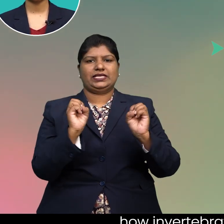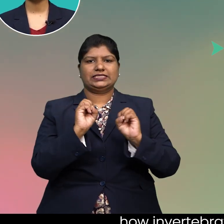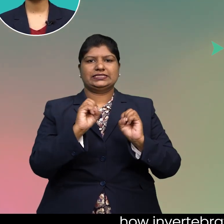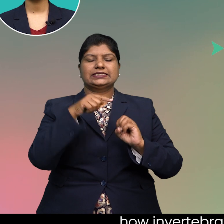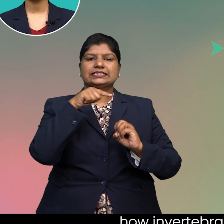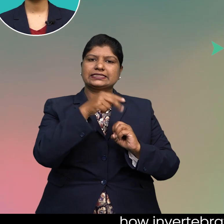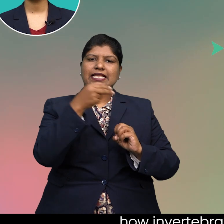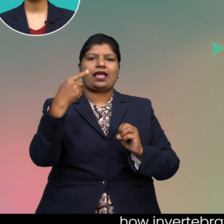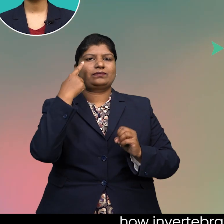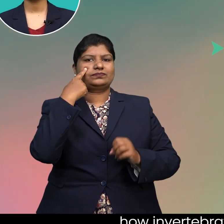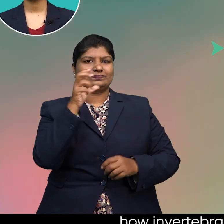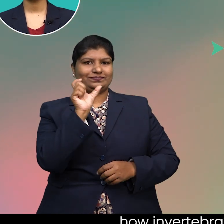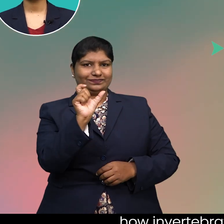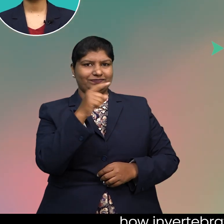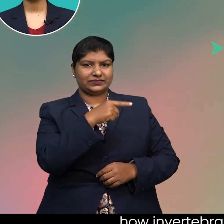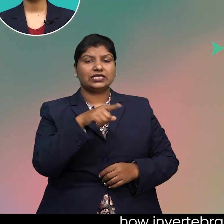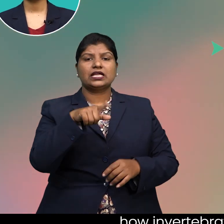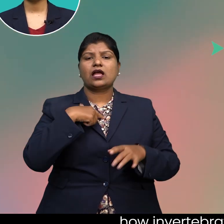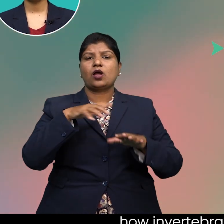Triploblastic.